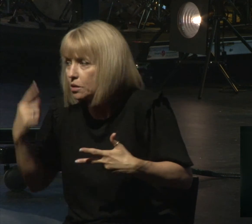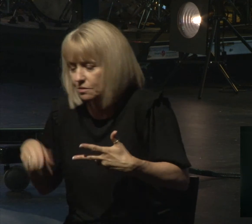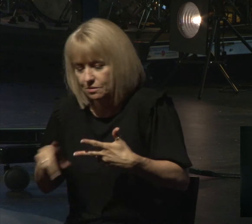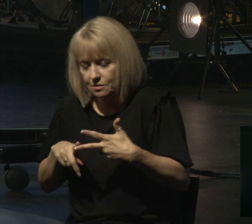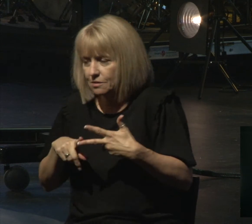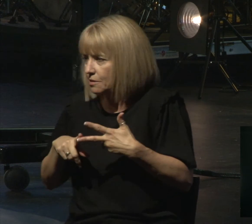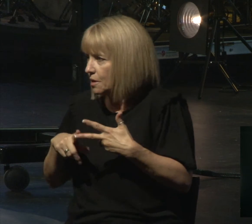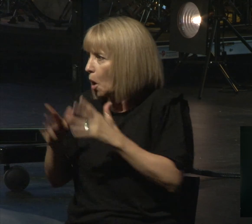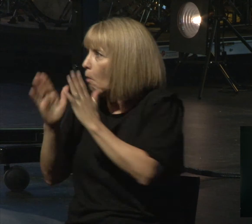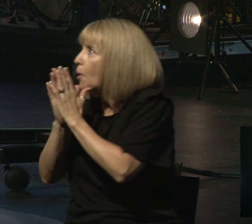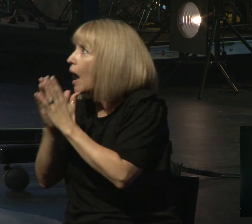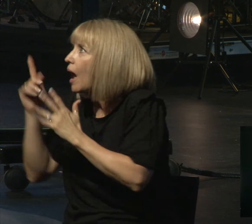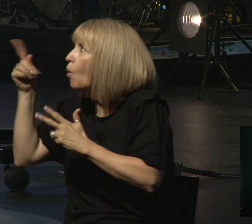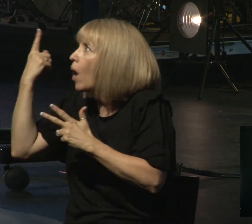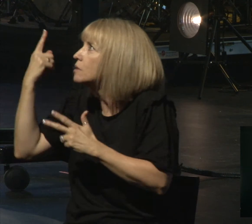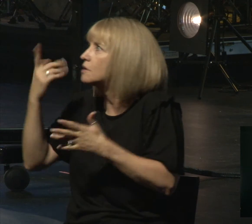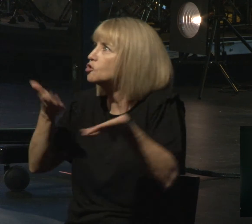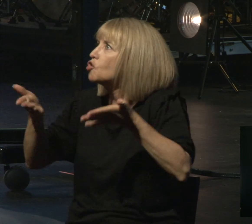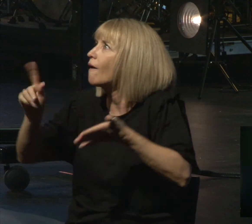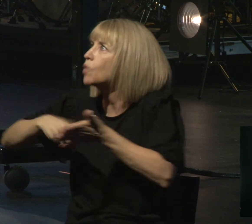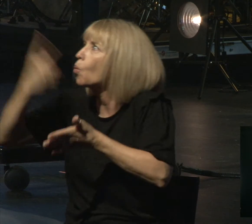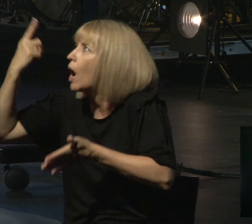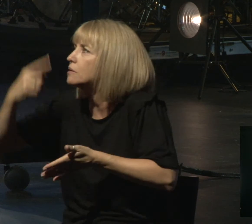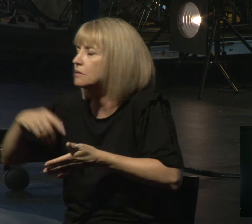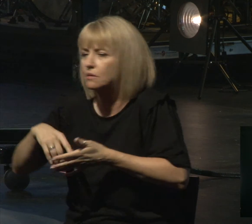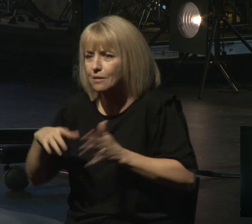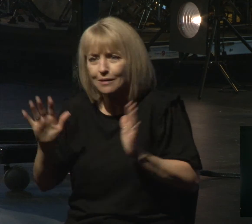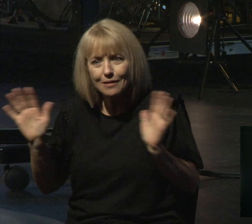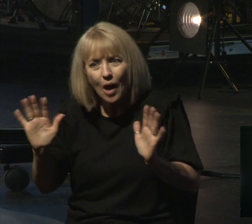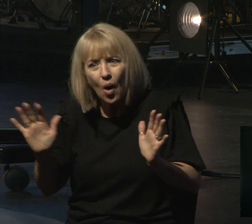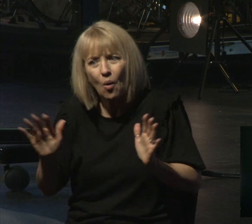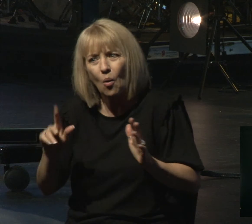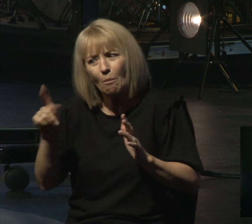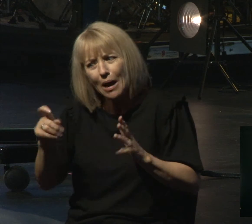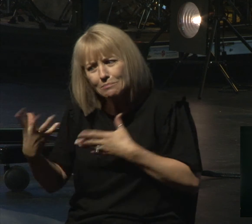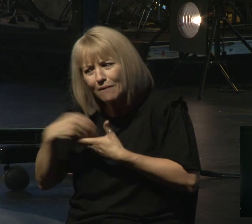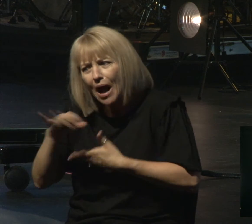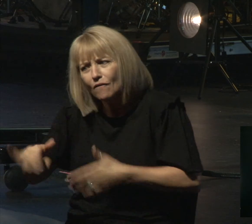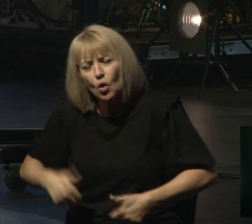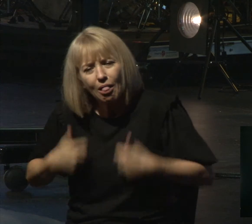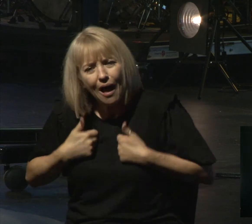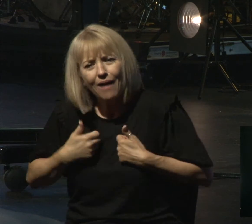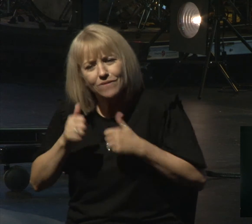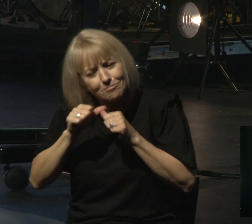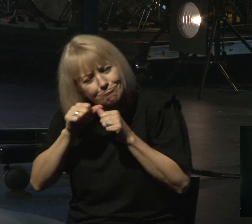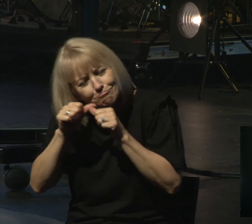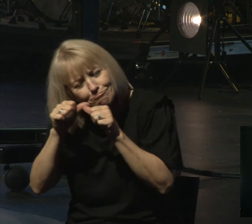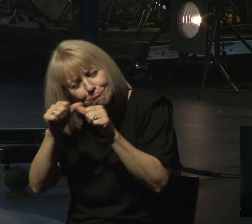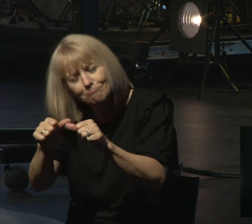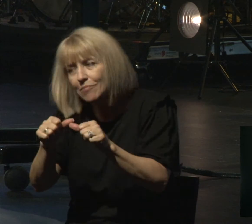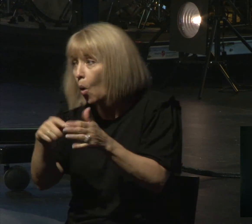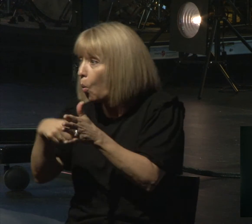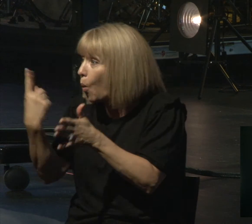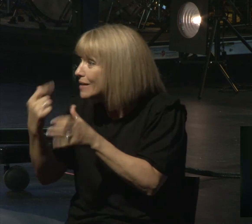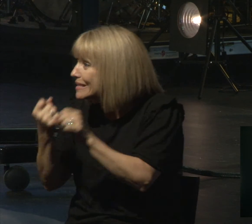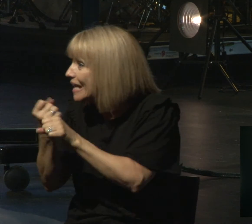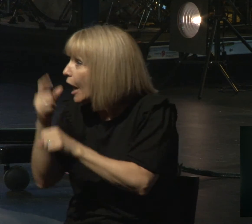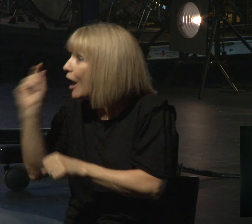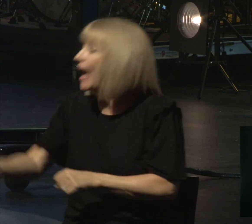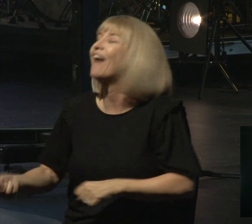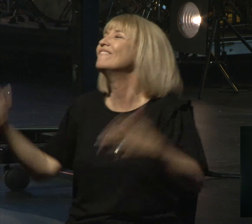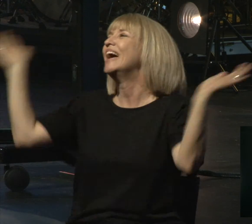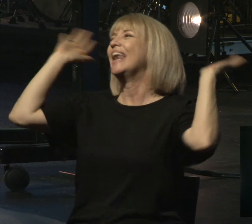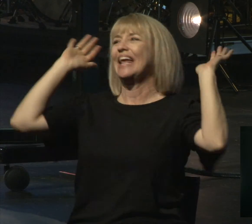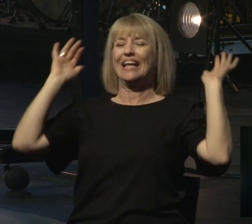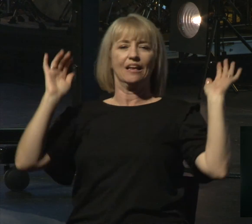to pray once at dinner time. He's asking you to make that a part of who you are. He's not just asking you to give one time a year. He's asking you to make that a part